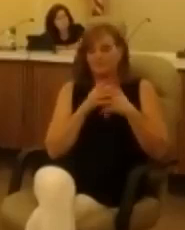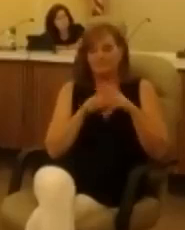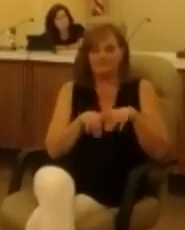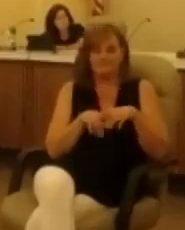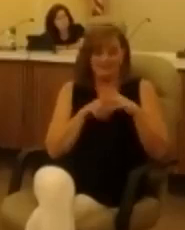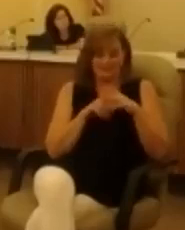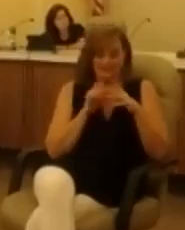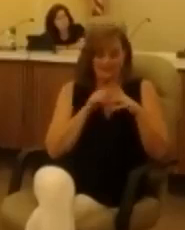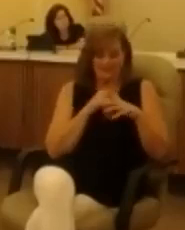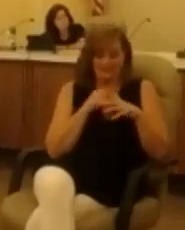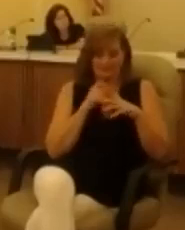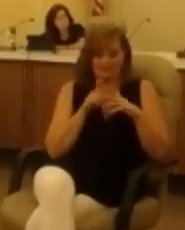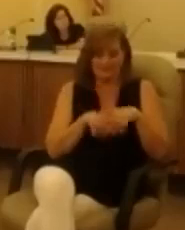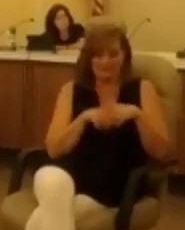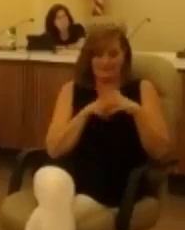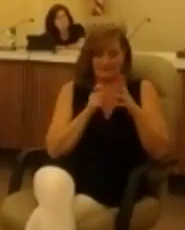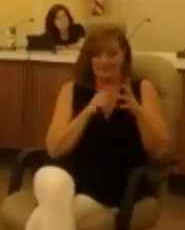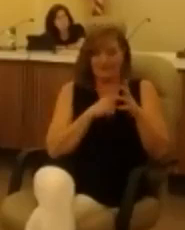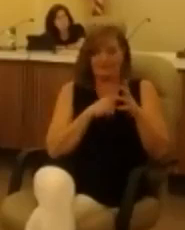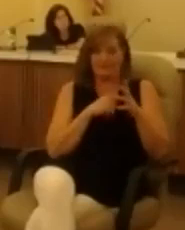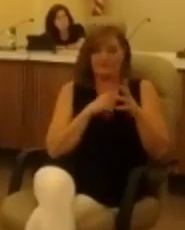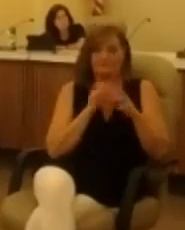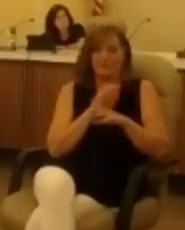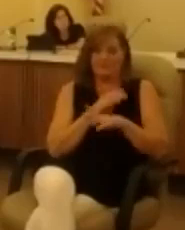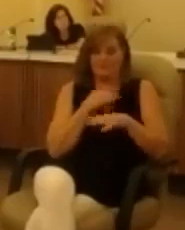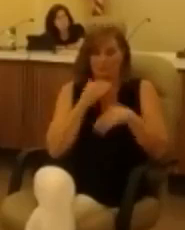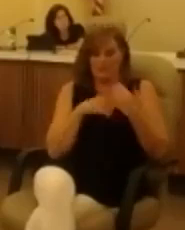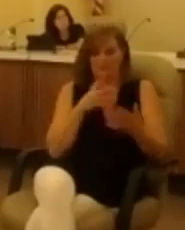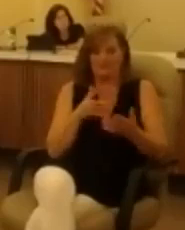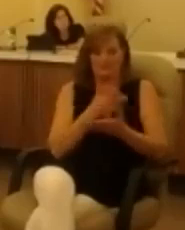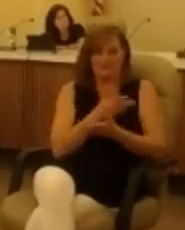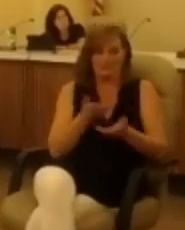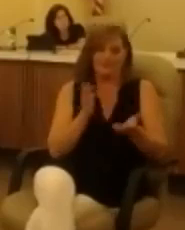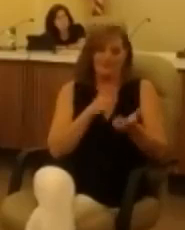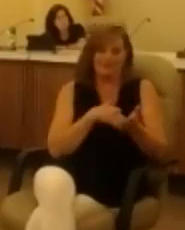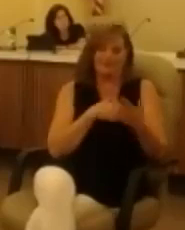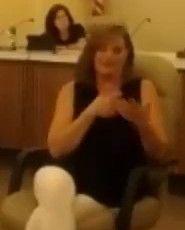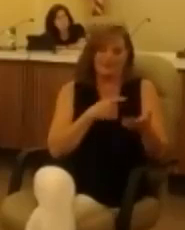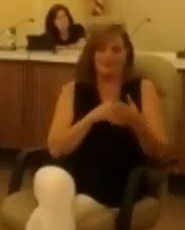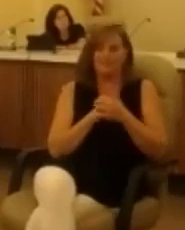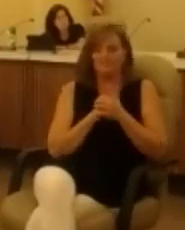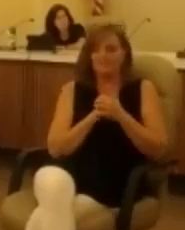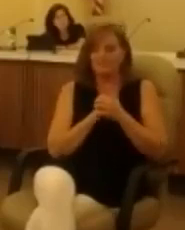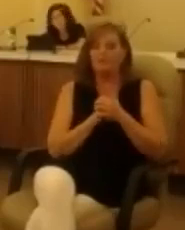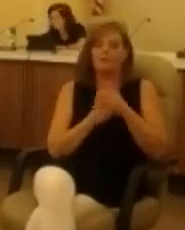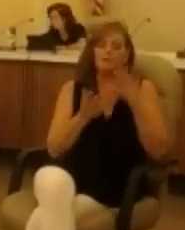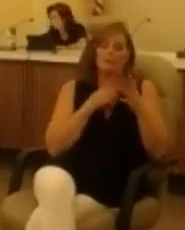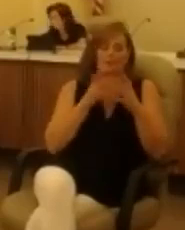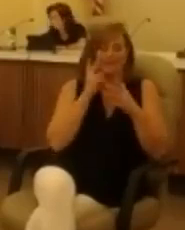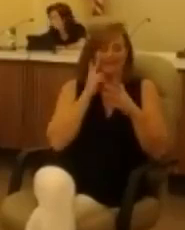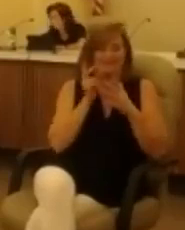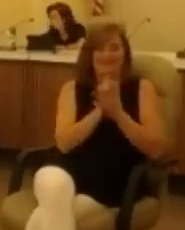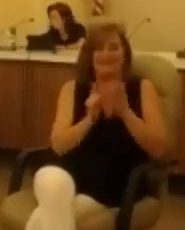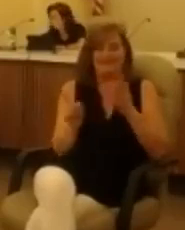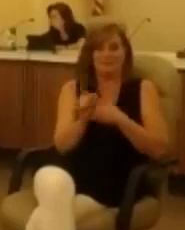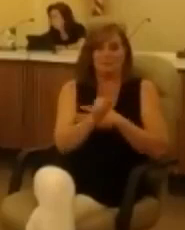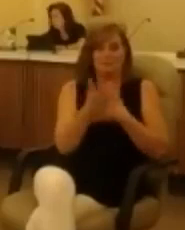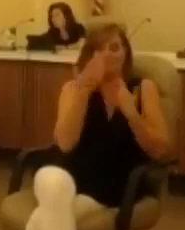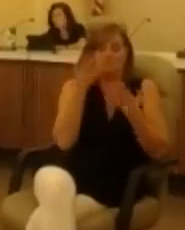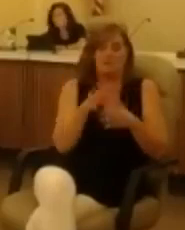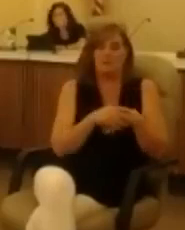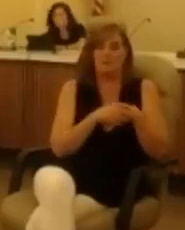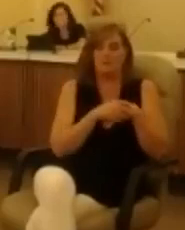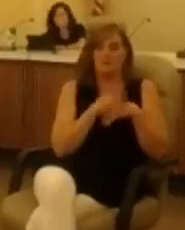that condemnation process, there's steps that you have to take. So we might see that next week or next meeting as well.